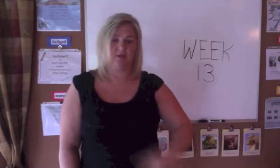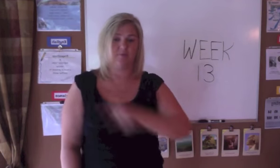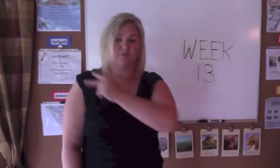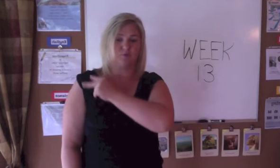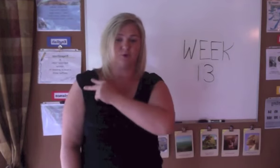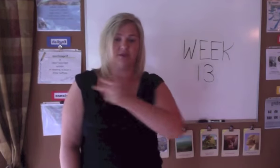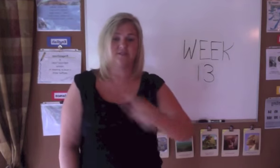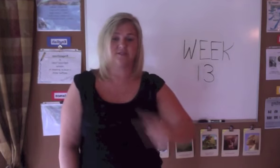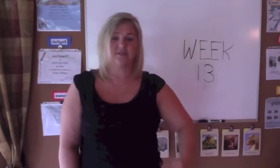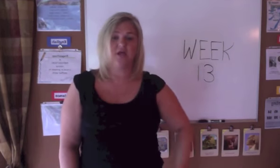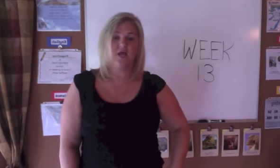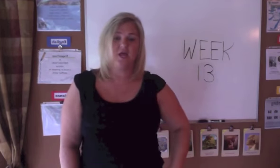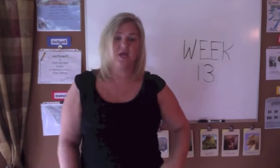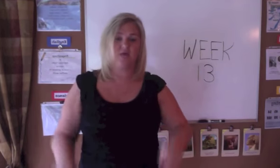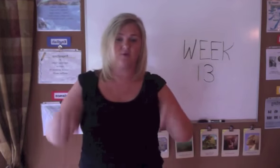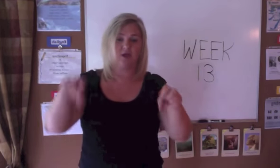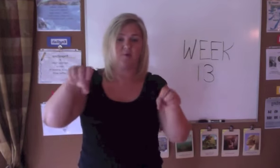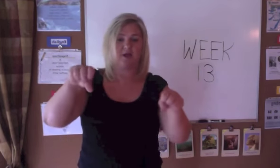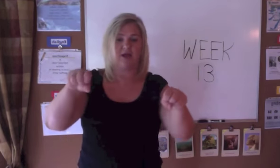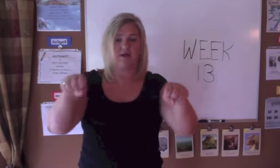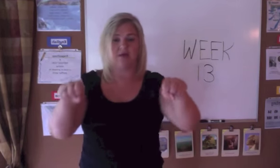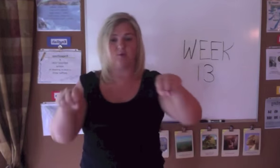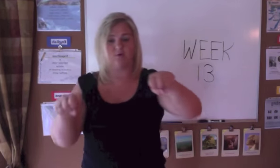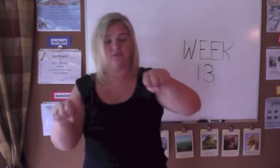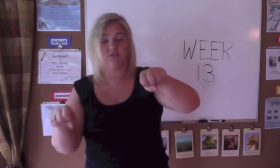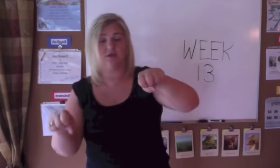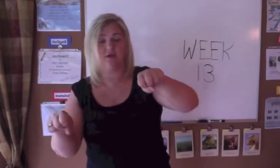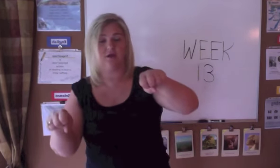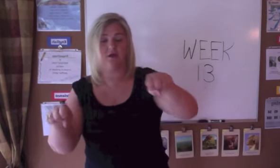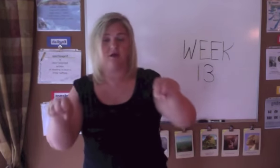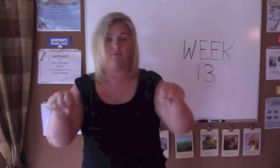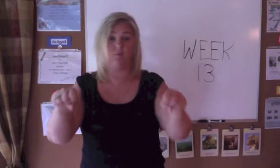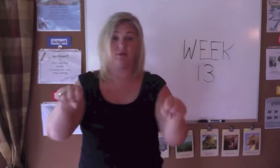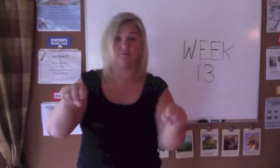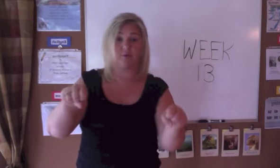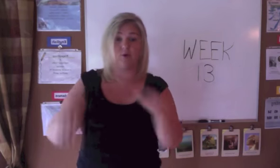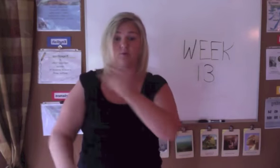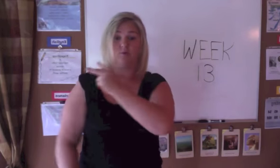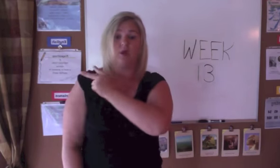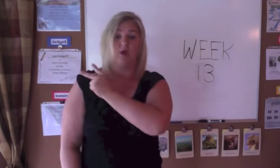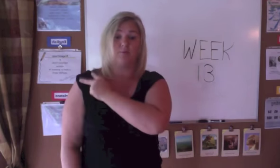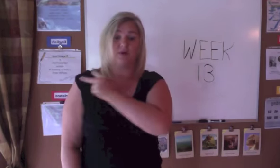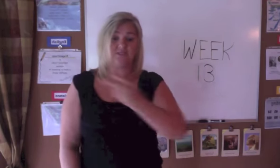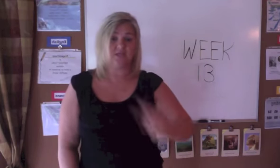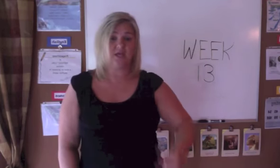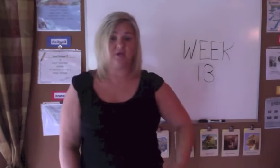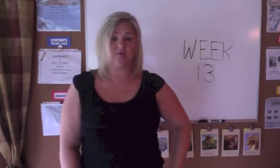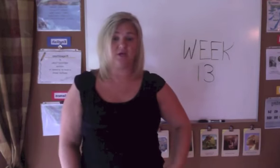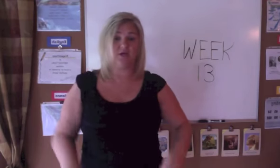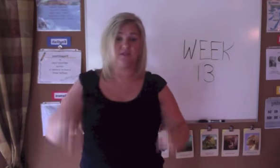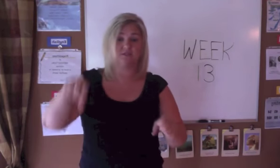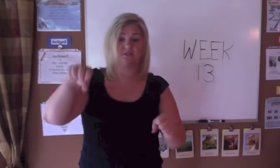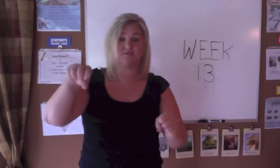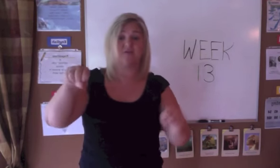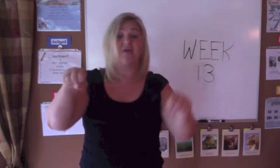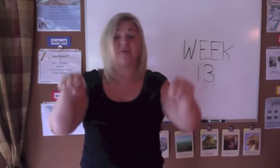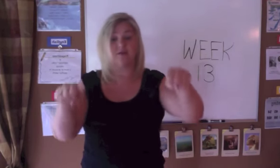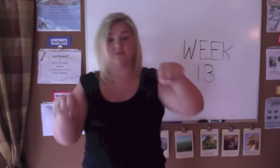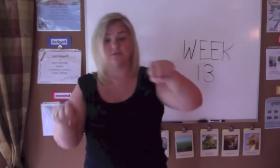is Prince Henry, and we're going to act like we're steering the wheel of a boat. Prince Henry founds the